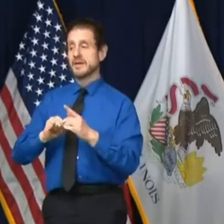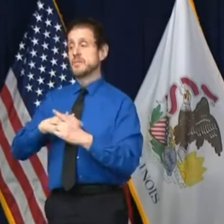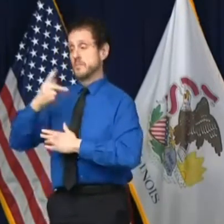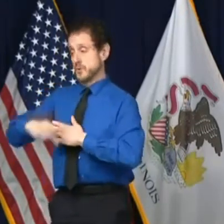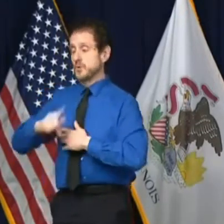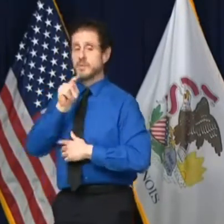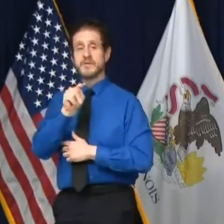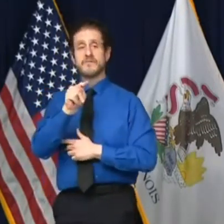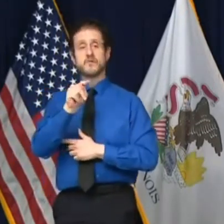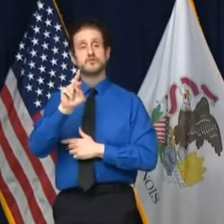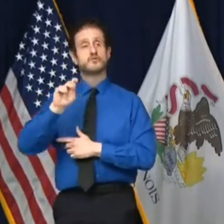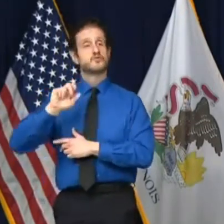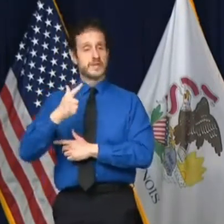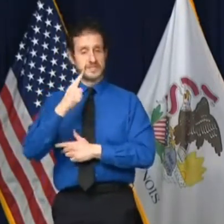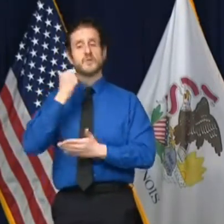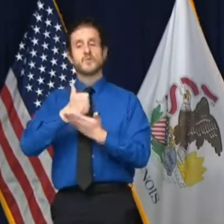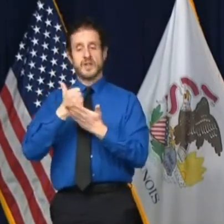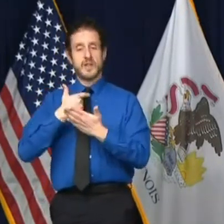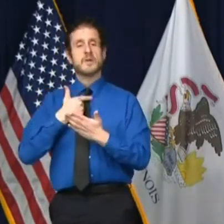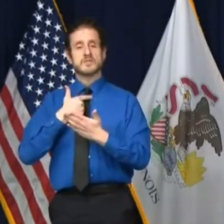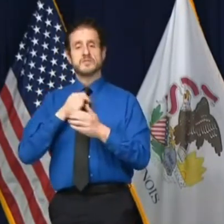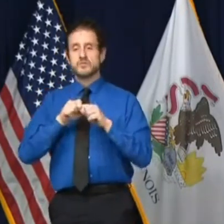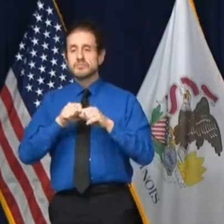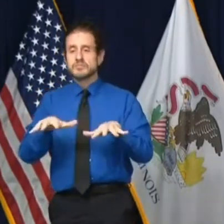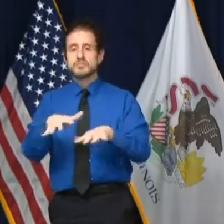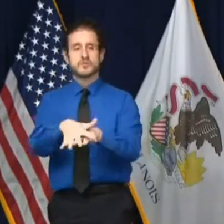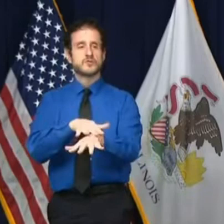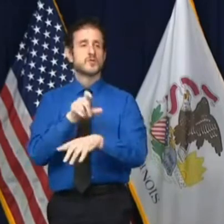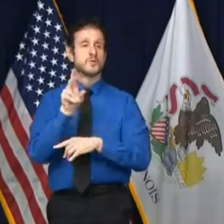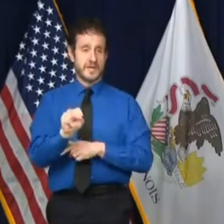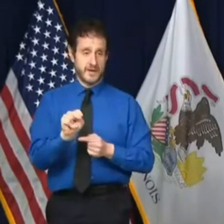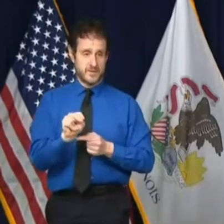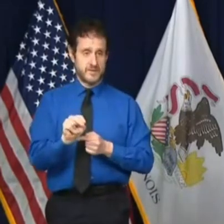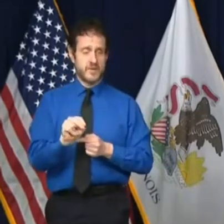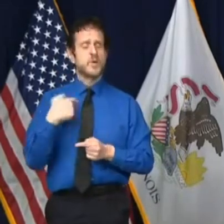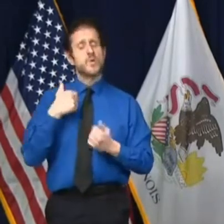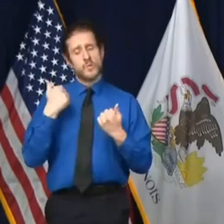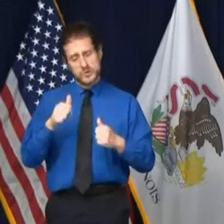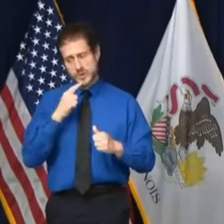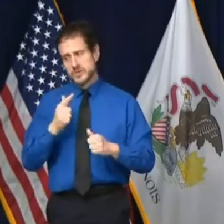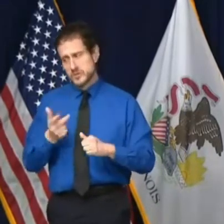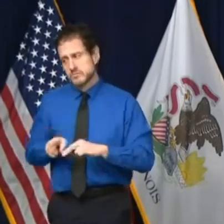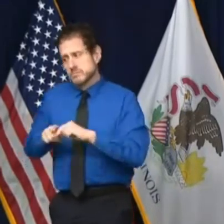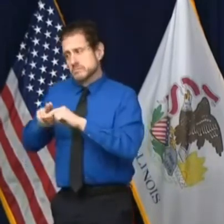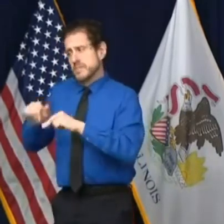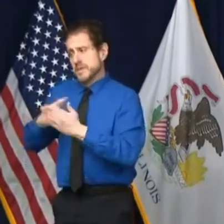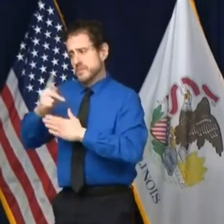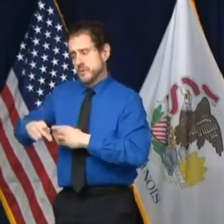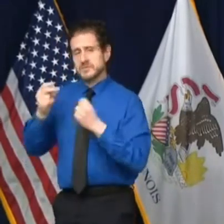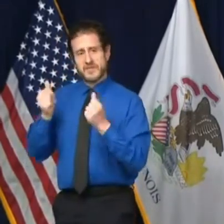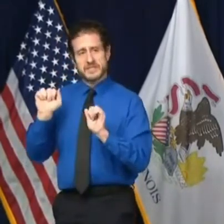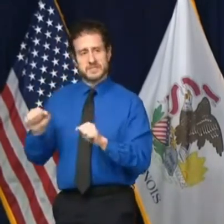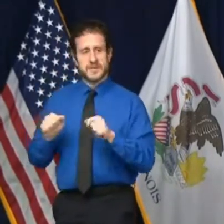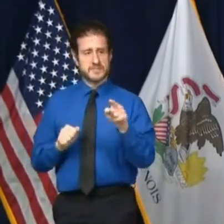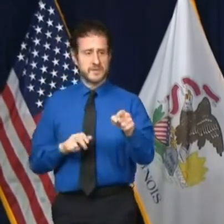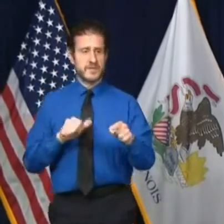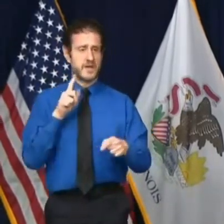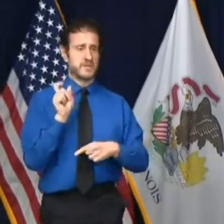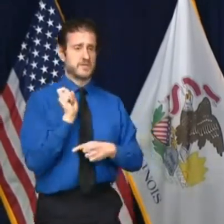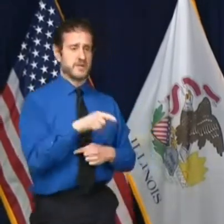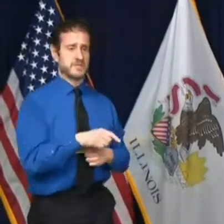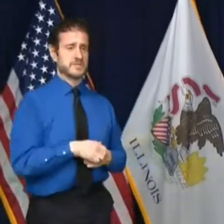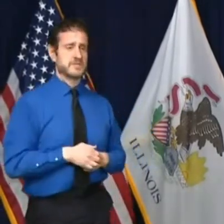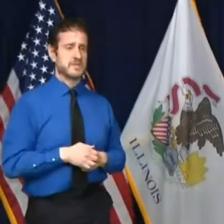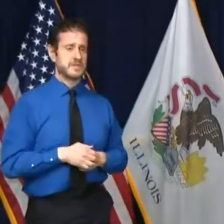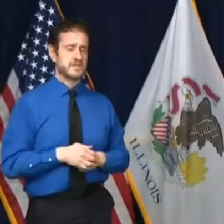help us to diminish the spread, and we are trying to spin it up as fast as possible. Another question